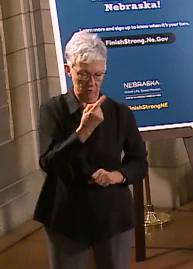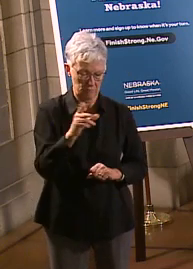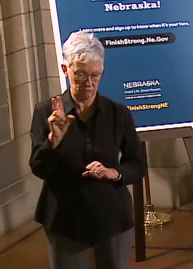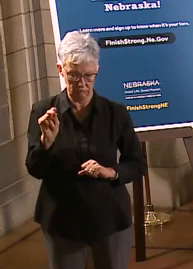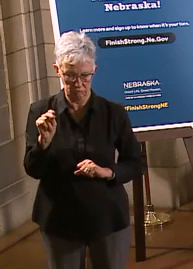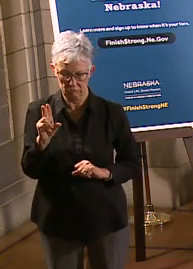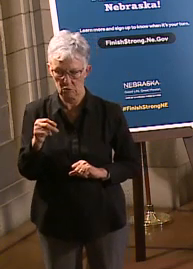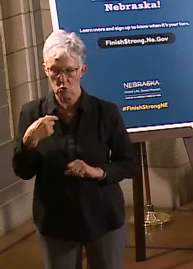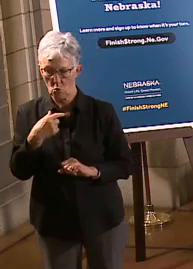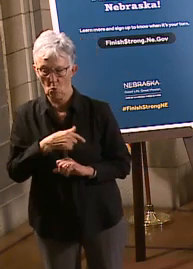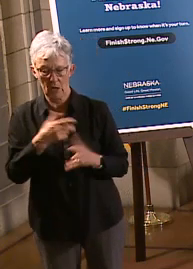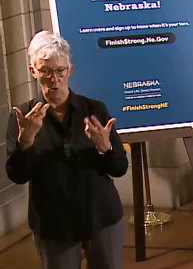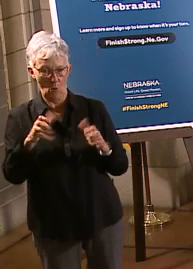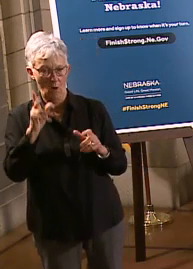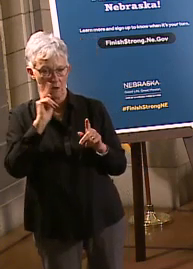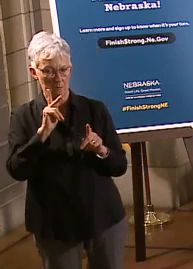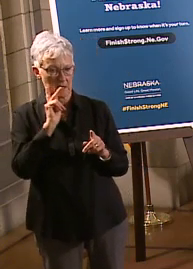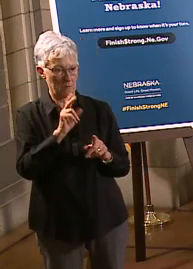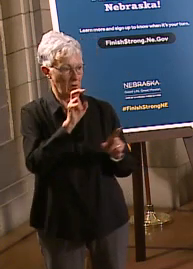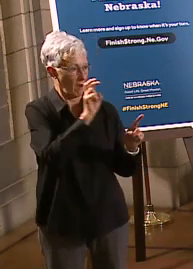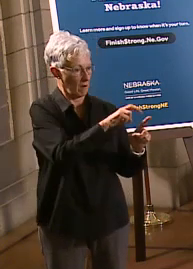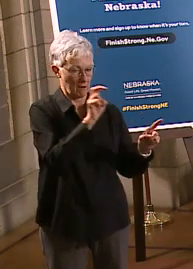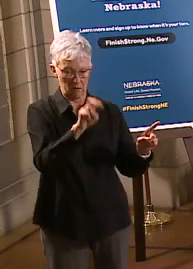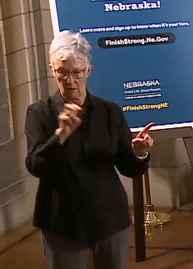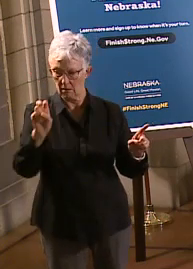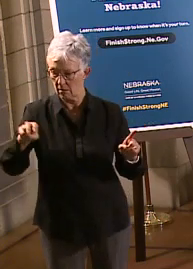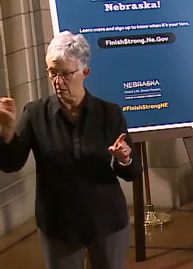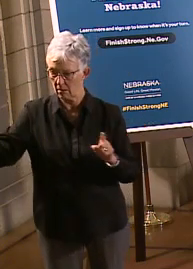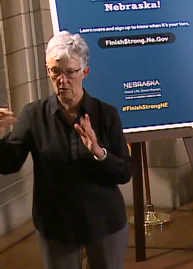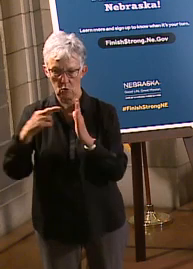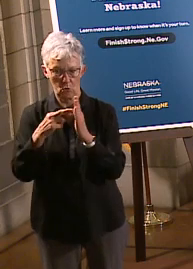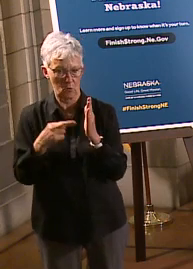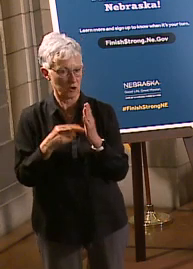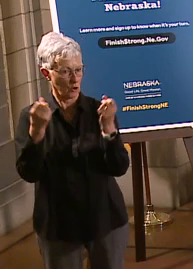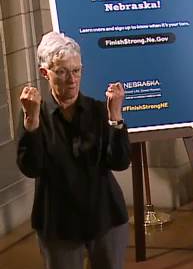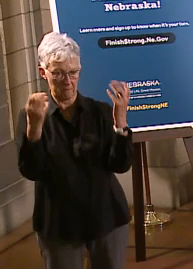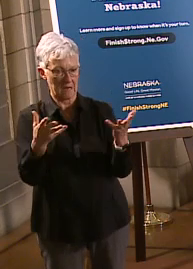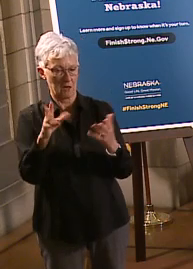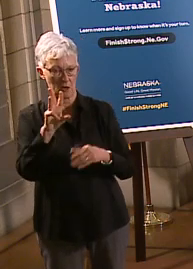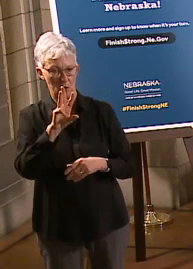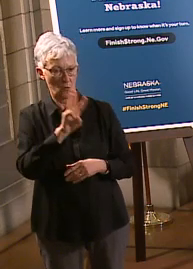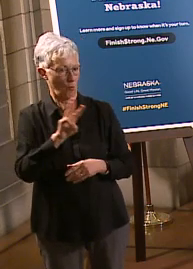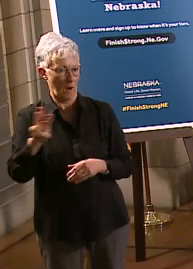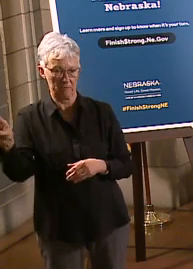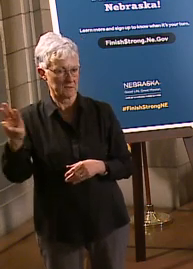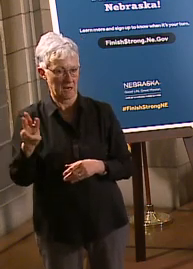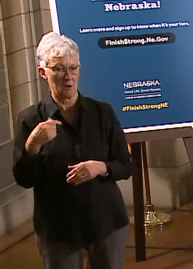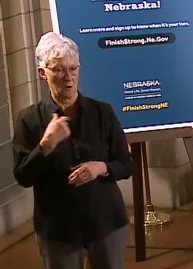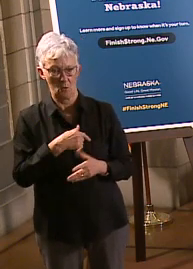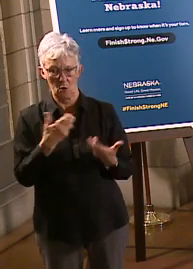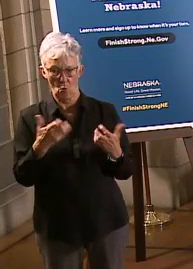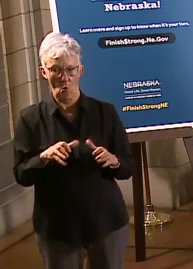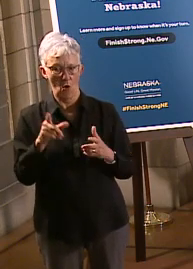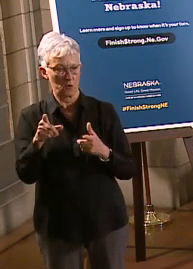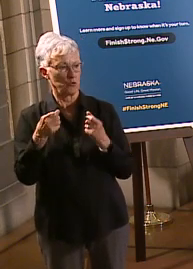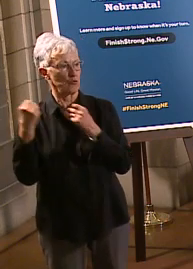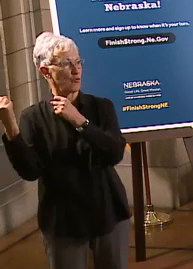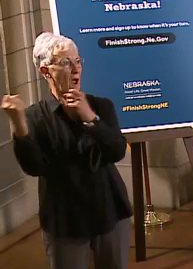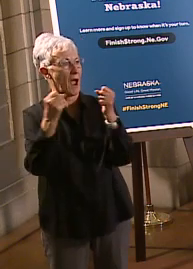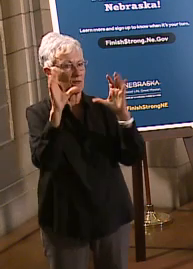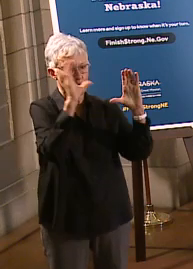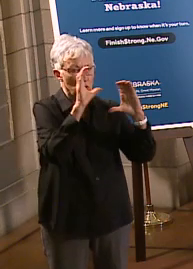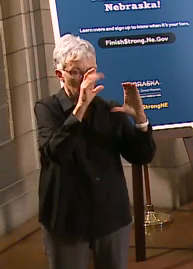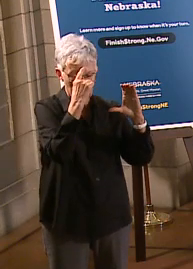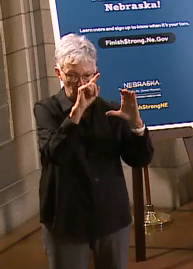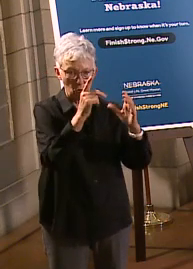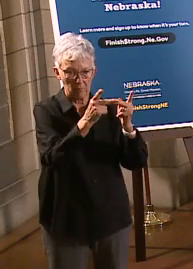another to try to get registered. We also don't want the experience of you having to drive around and stand in line. So again,